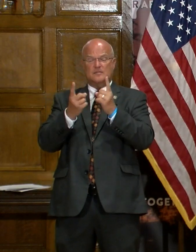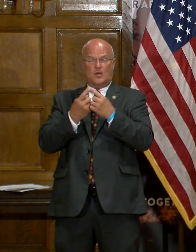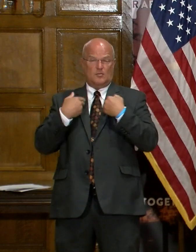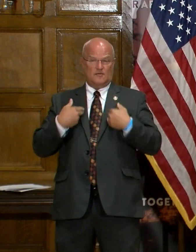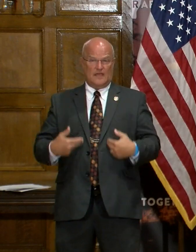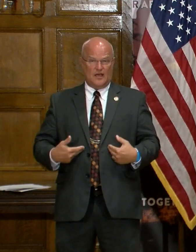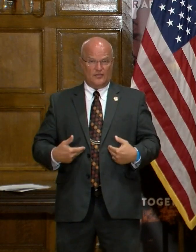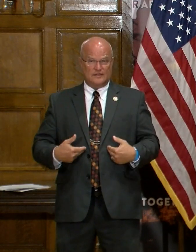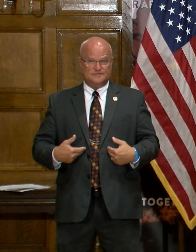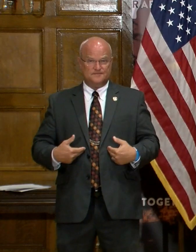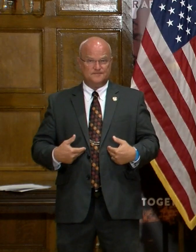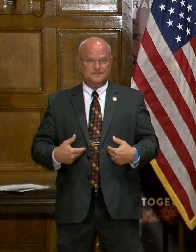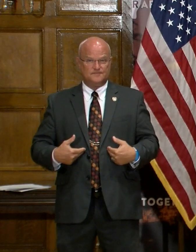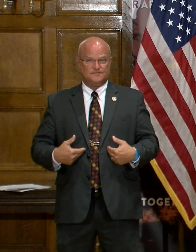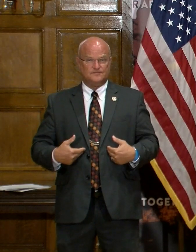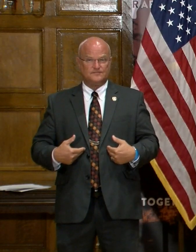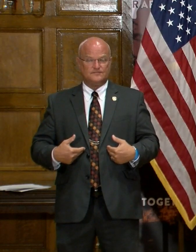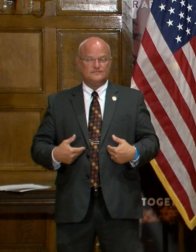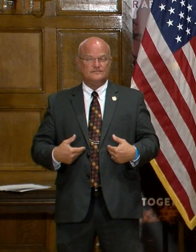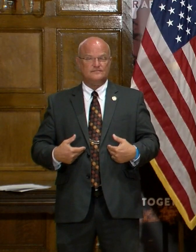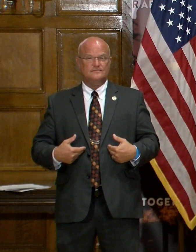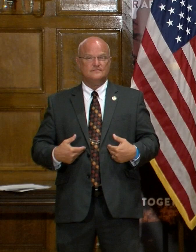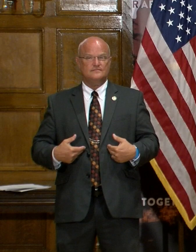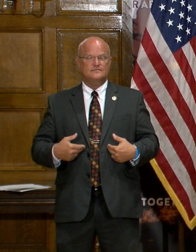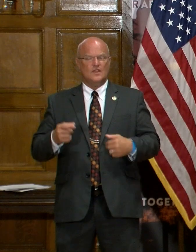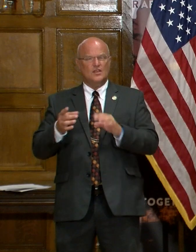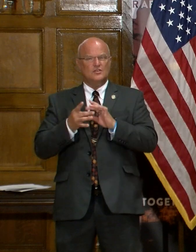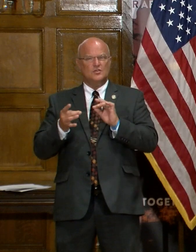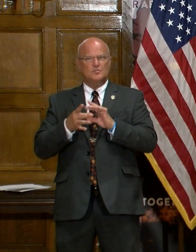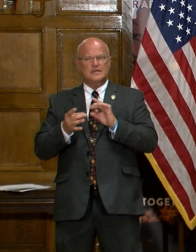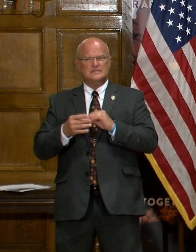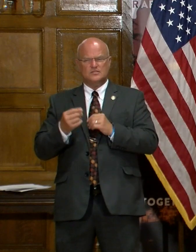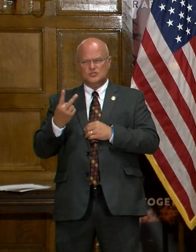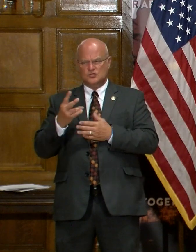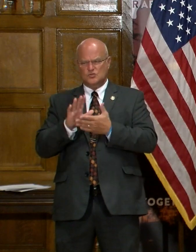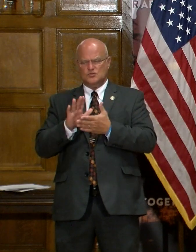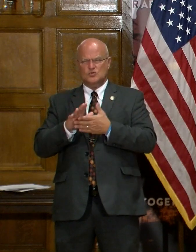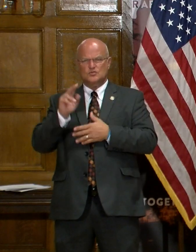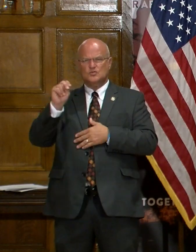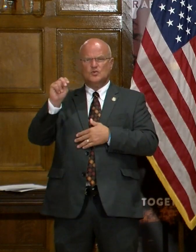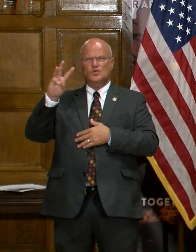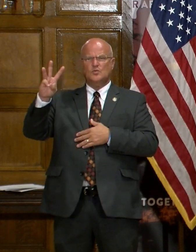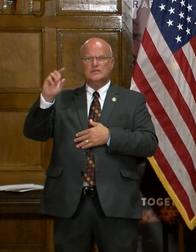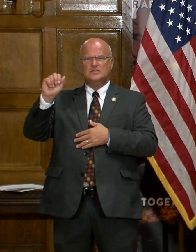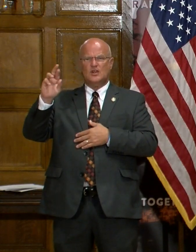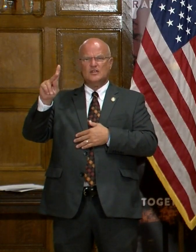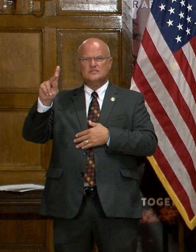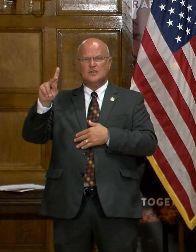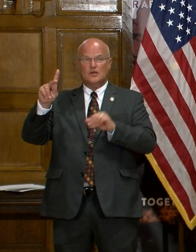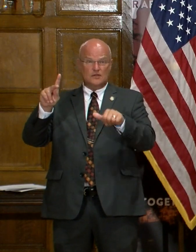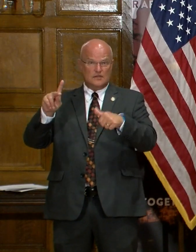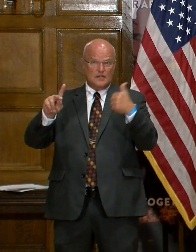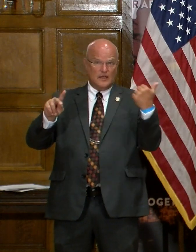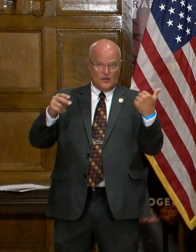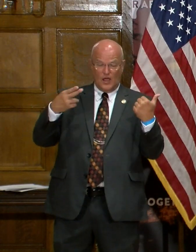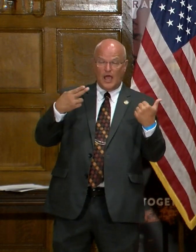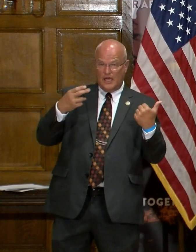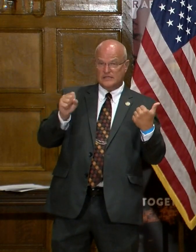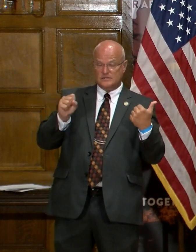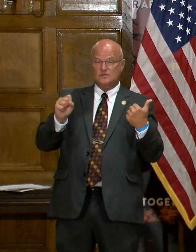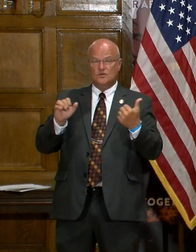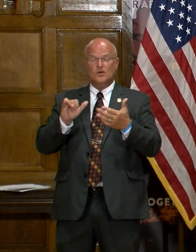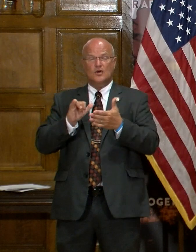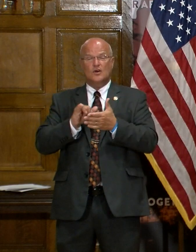Department of Health. And you mentioned 2 schools in Northwest Arkansas. We had another high school